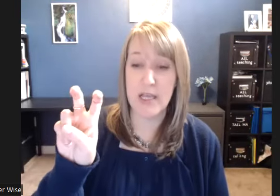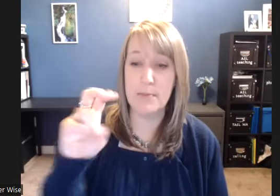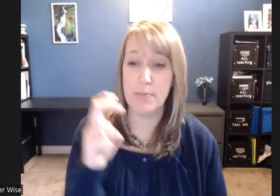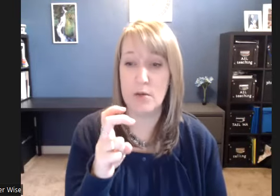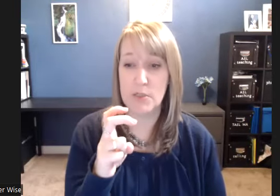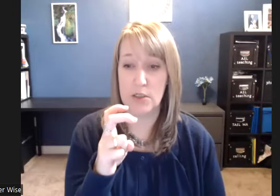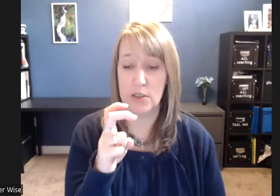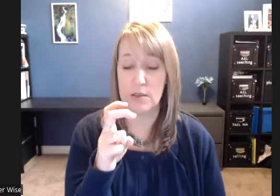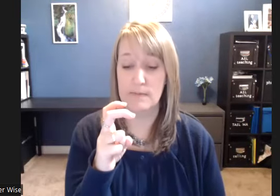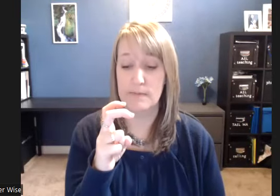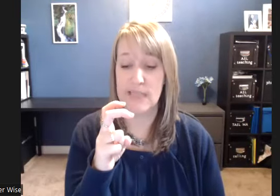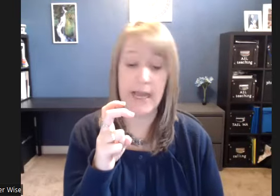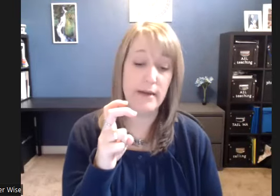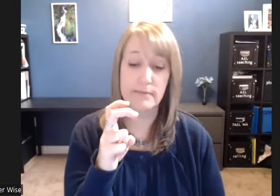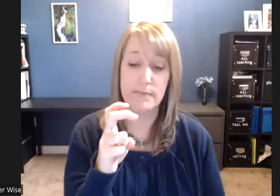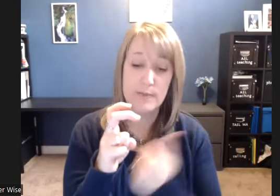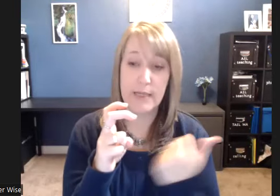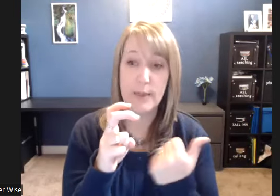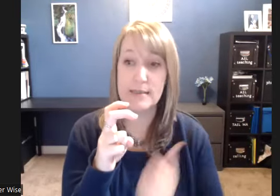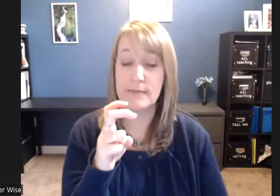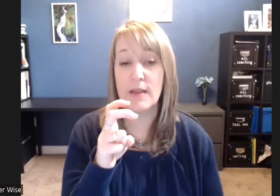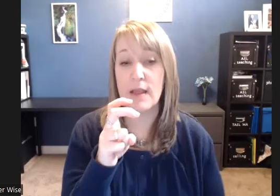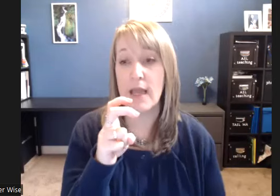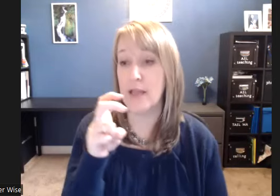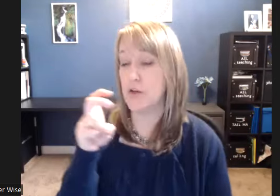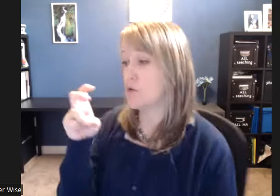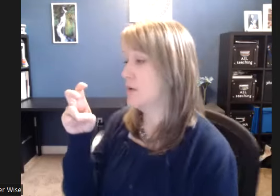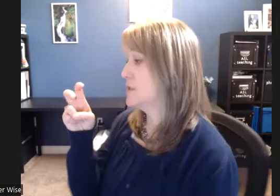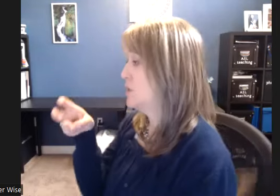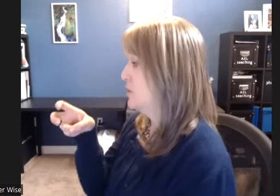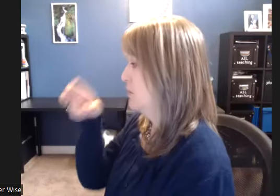shape, palm to your side, palm sideways. And you're going to,